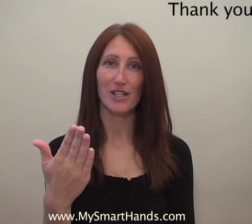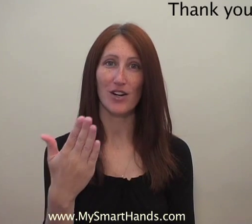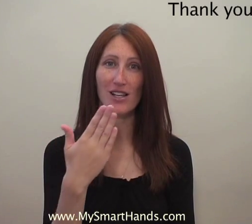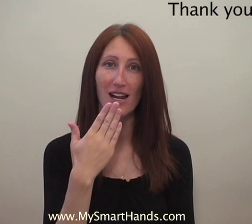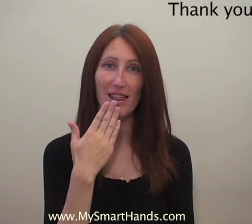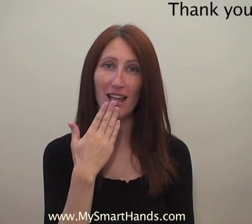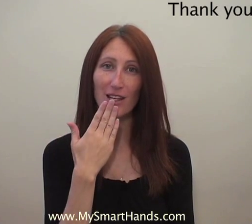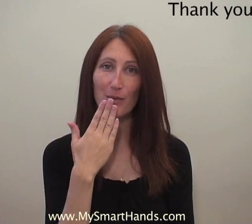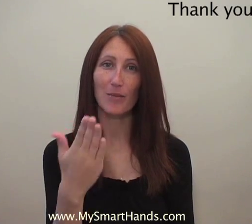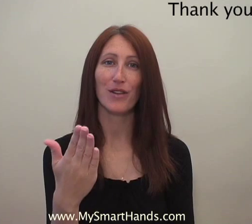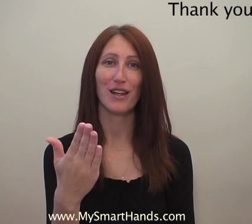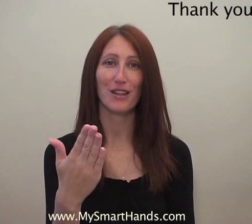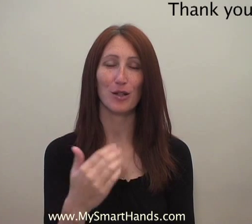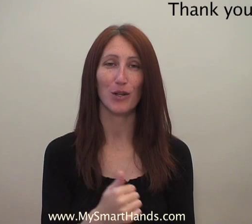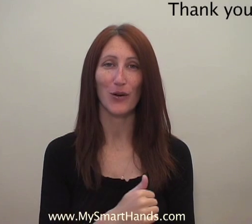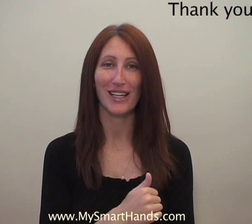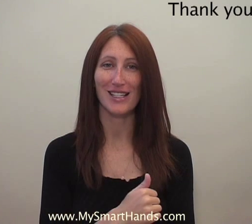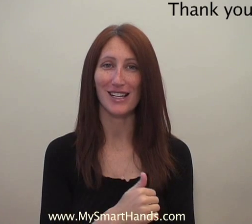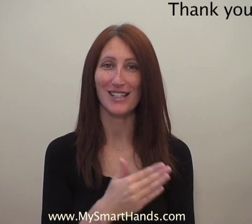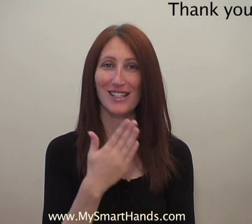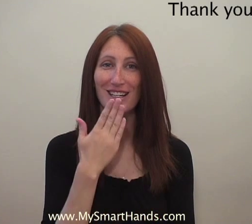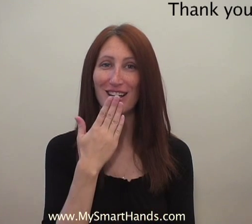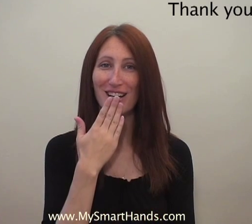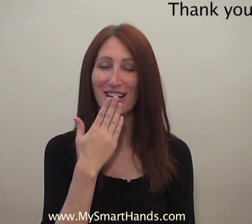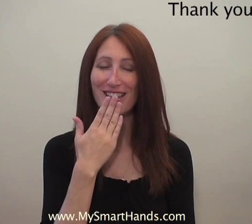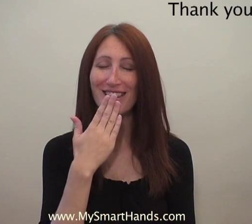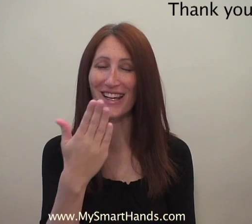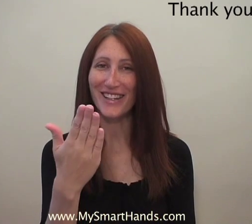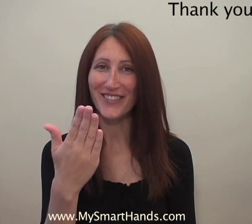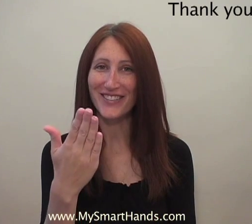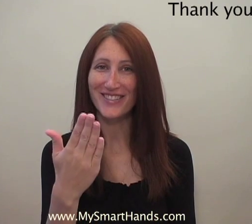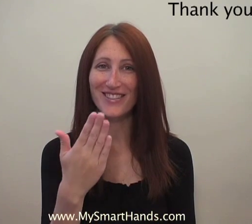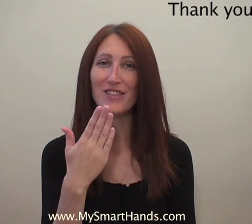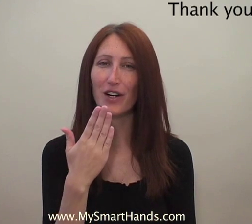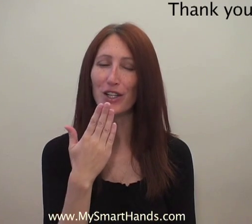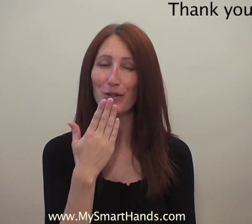start signing thank you, people think that they're blowing kisses. Thank you. It's very cute.